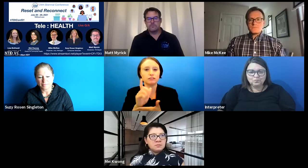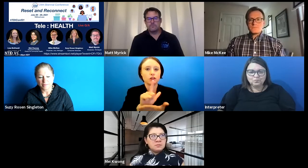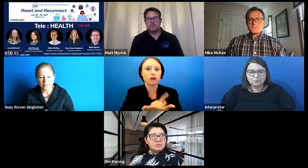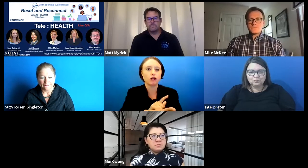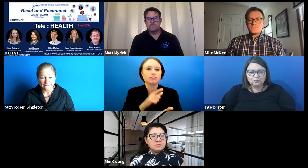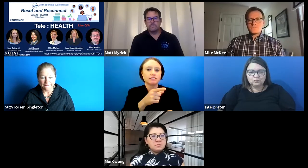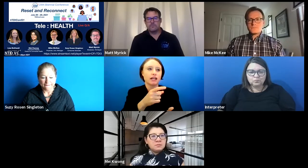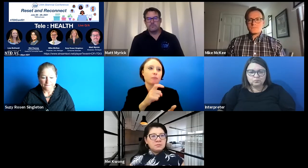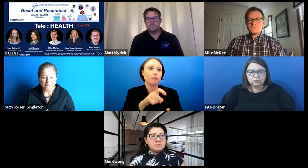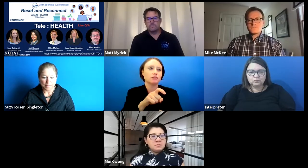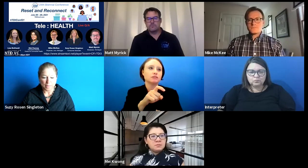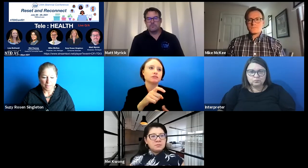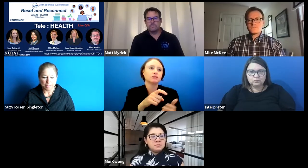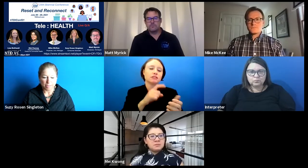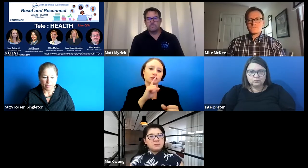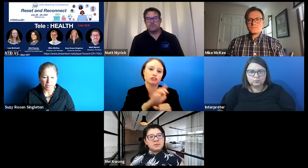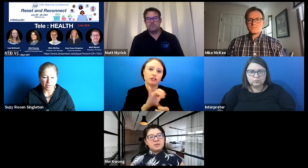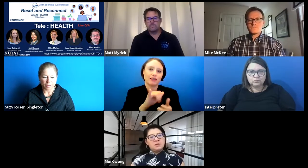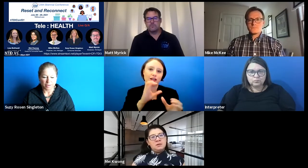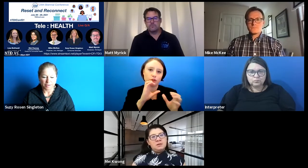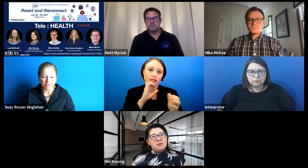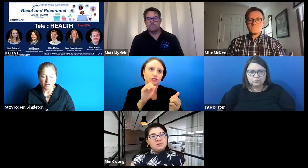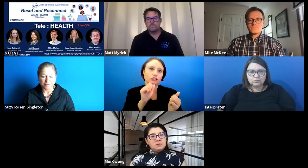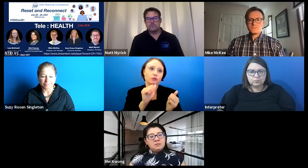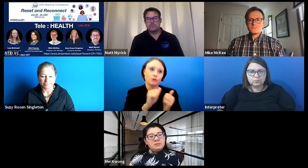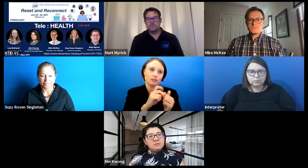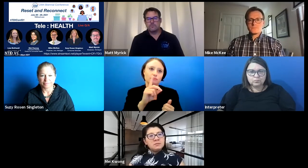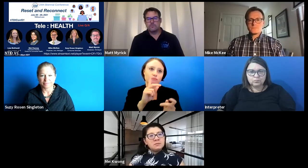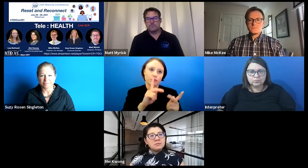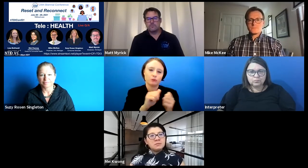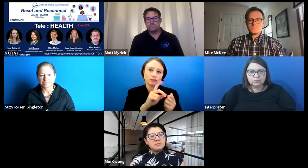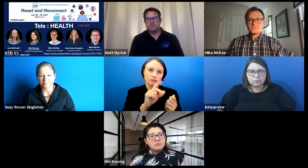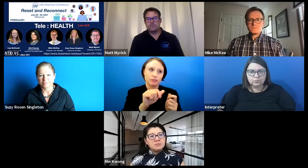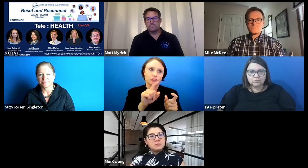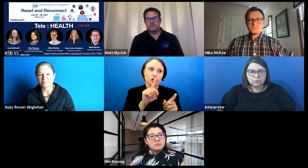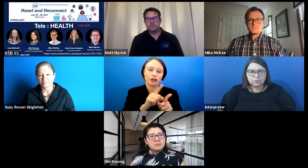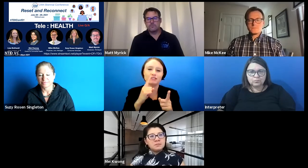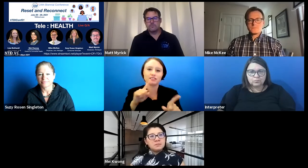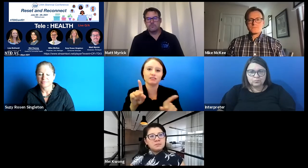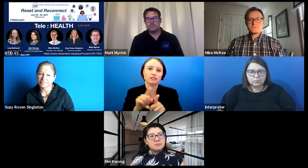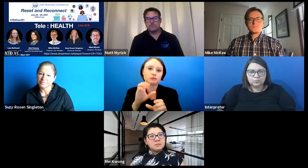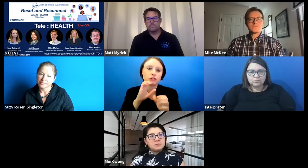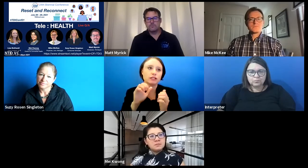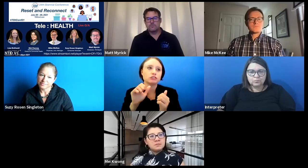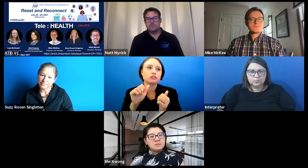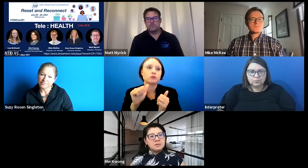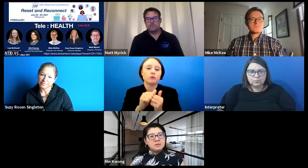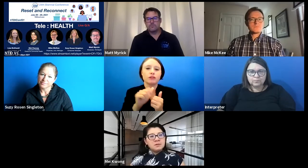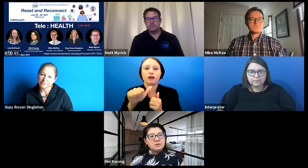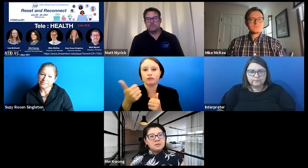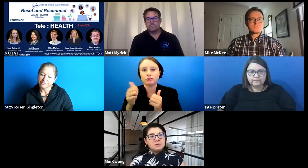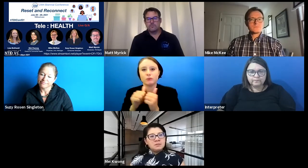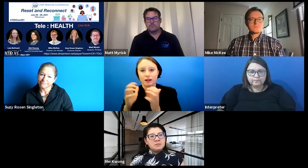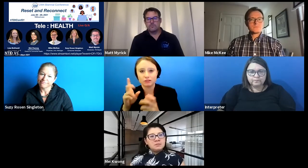tiers or another civil rights law, and it has to ensure that communication with people with disabilities is